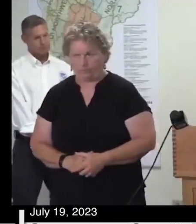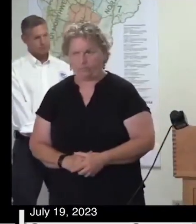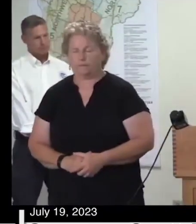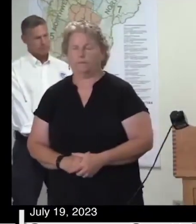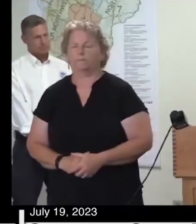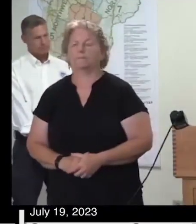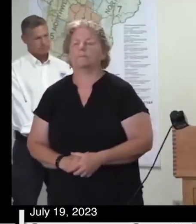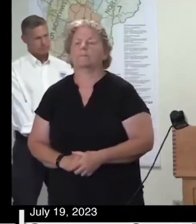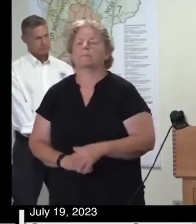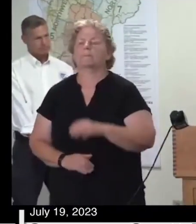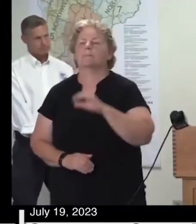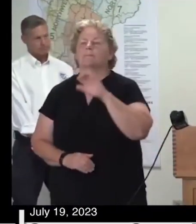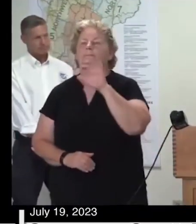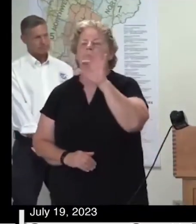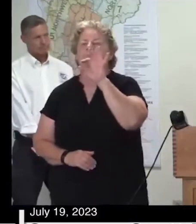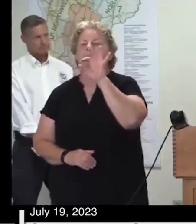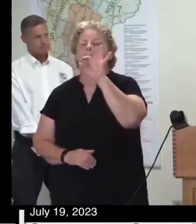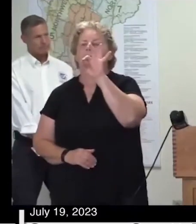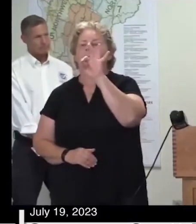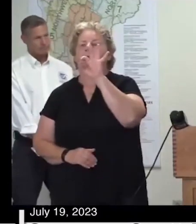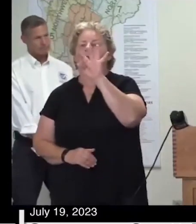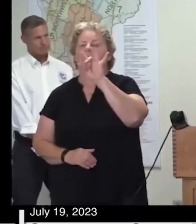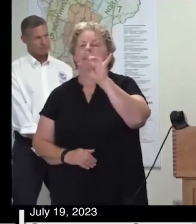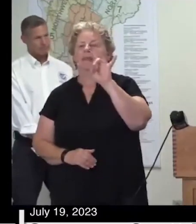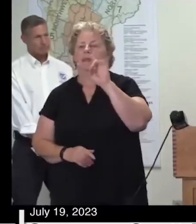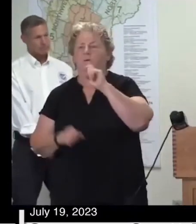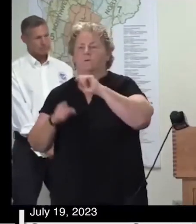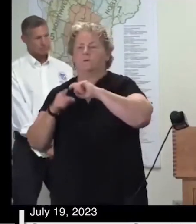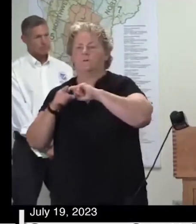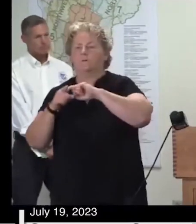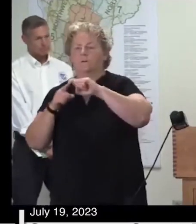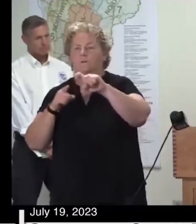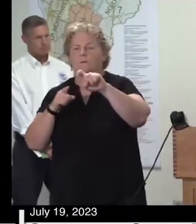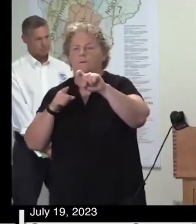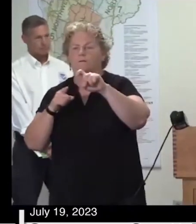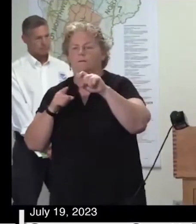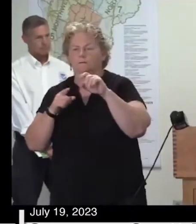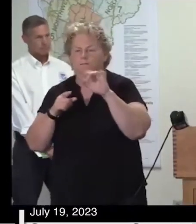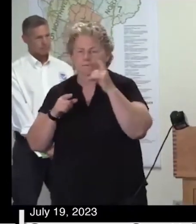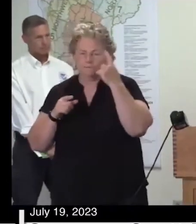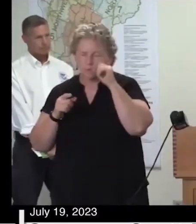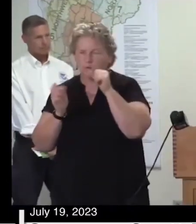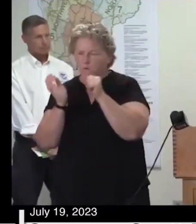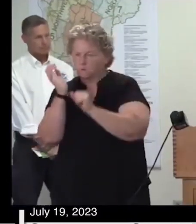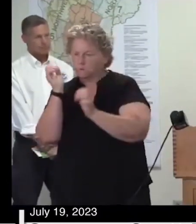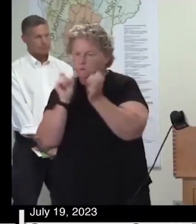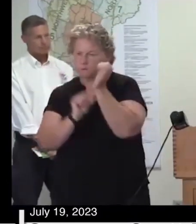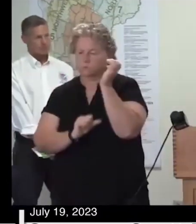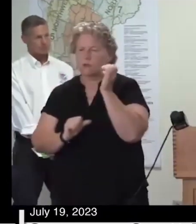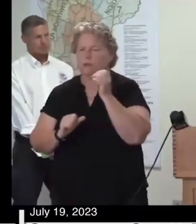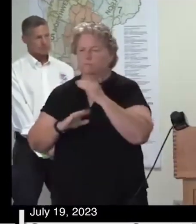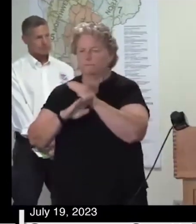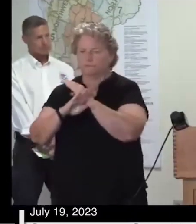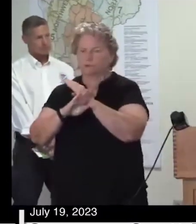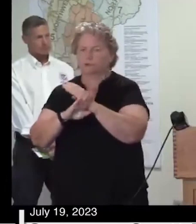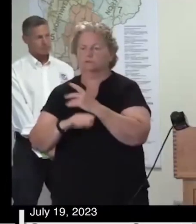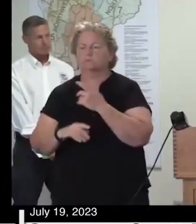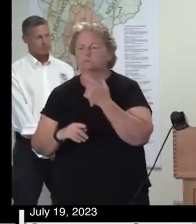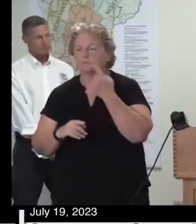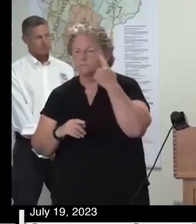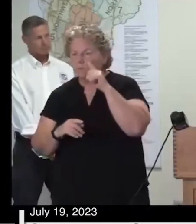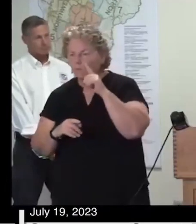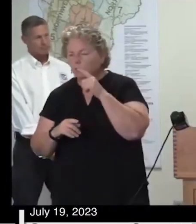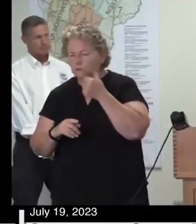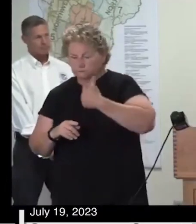anybody who's in distress or a loved one of somebody who's in distress. It doesn't necessarily need to be somebody